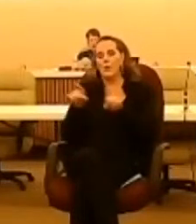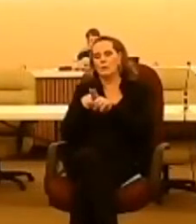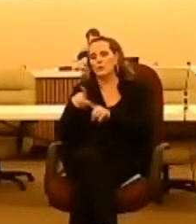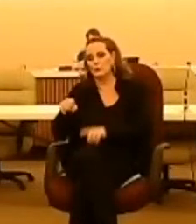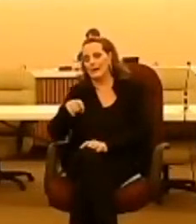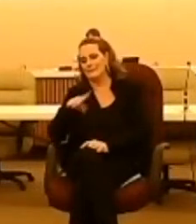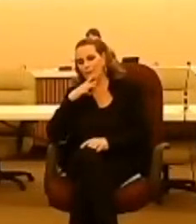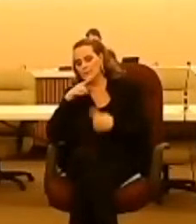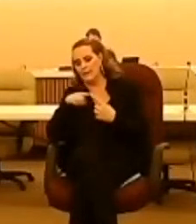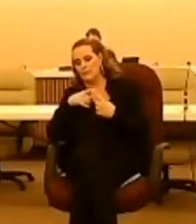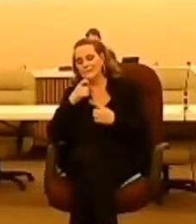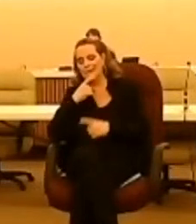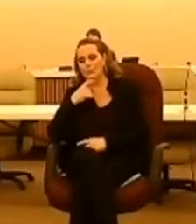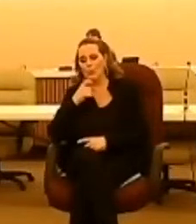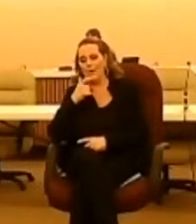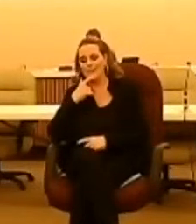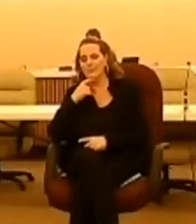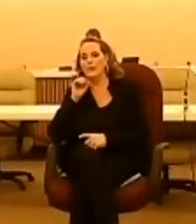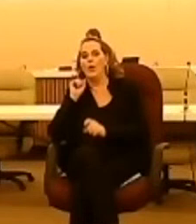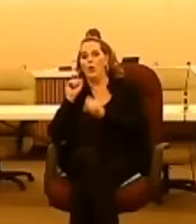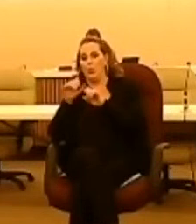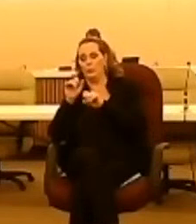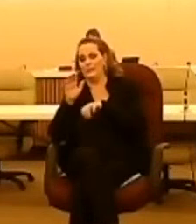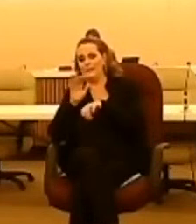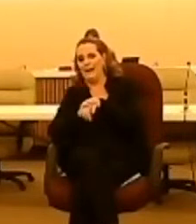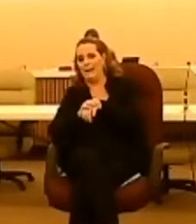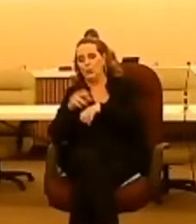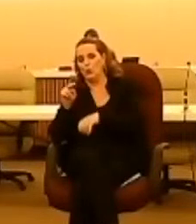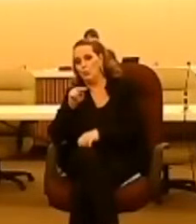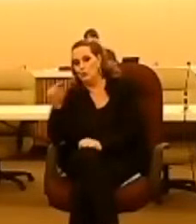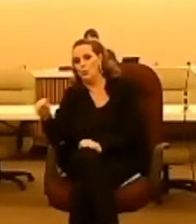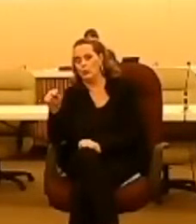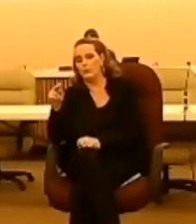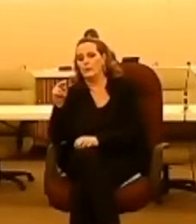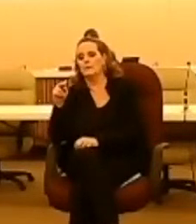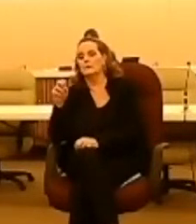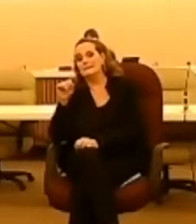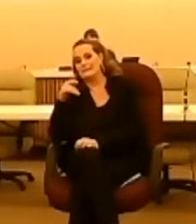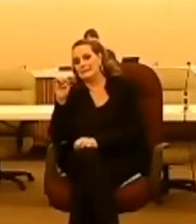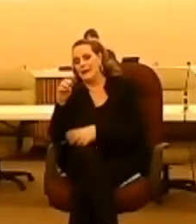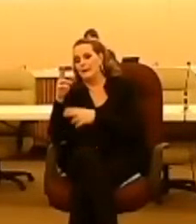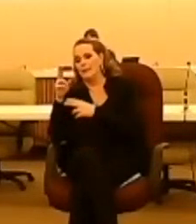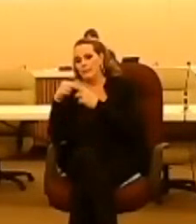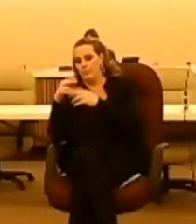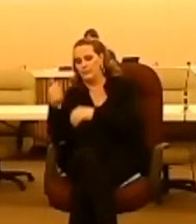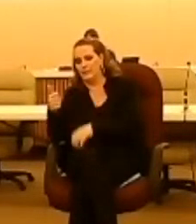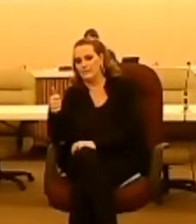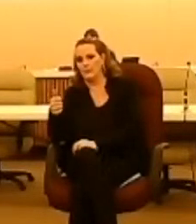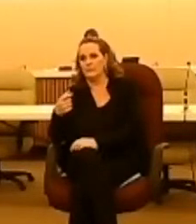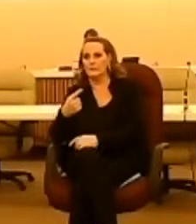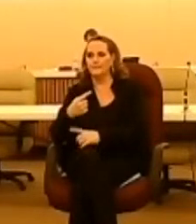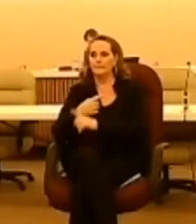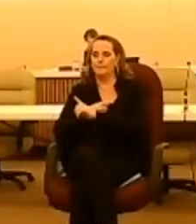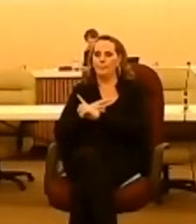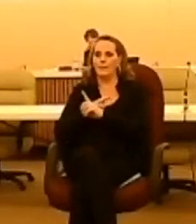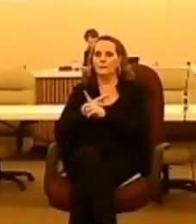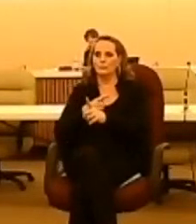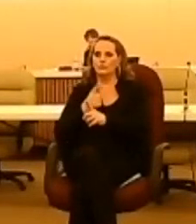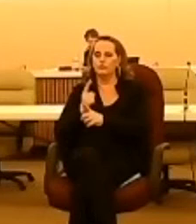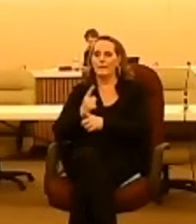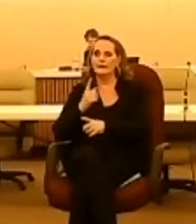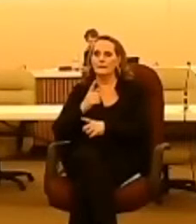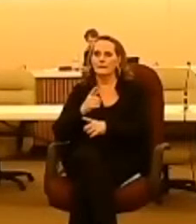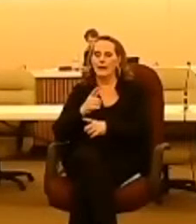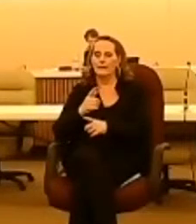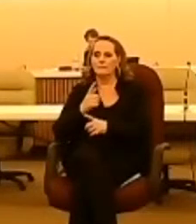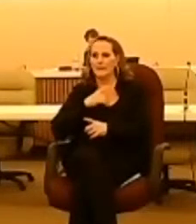didn't want loading on the north side. That's right. That was the comment that was stated. Okay. So I wanted to clarify that. I thought you had it